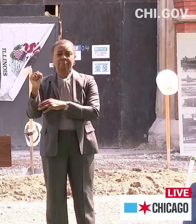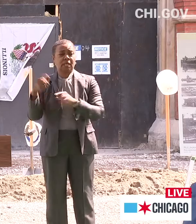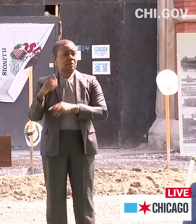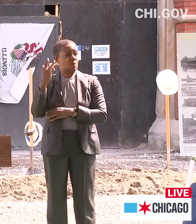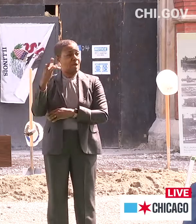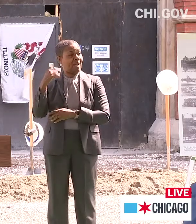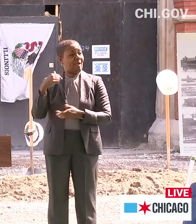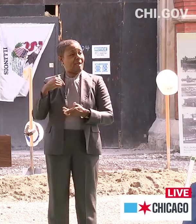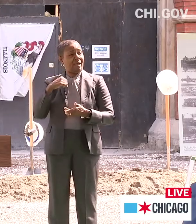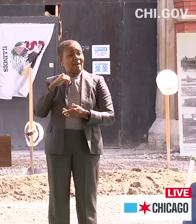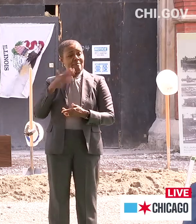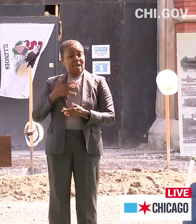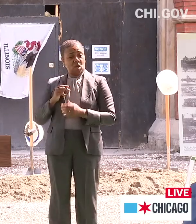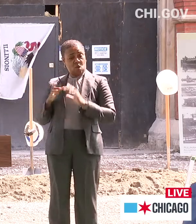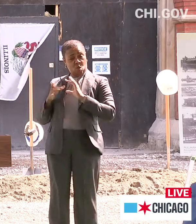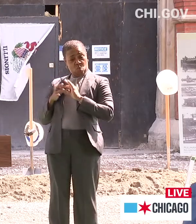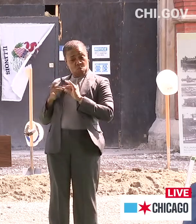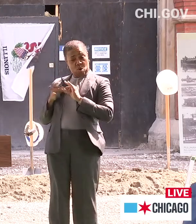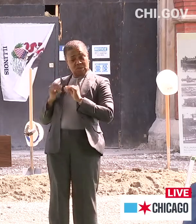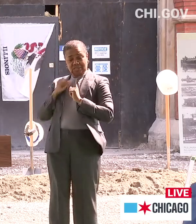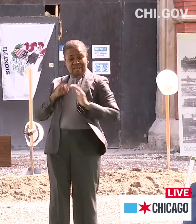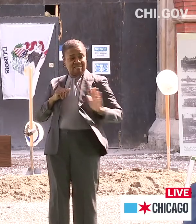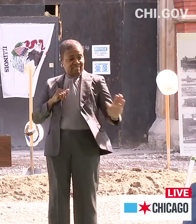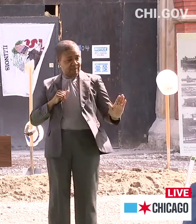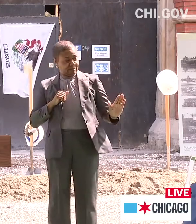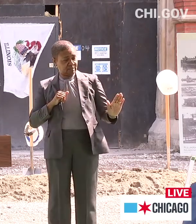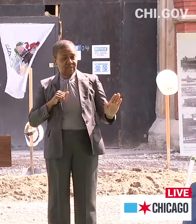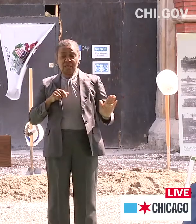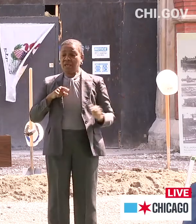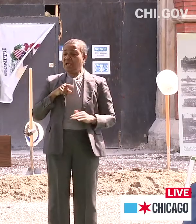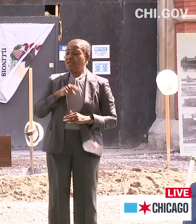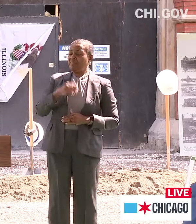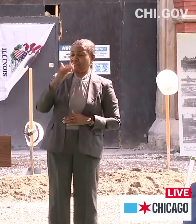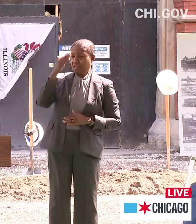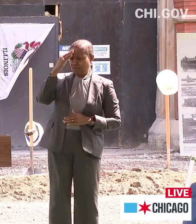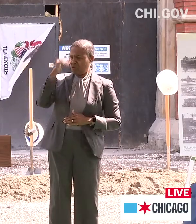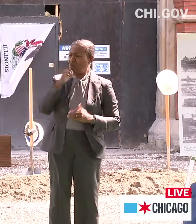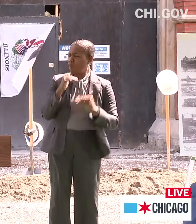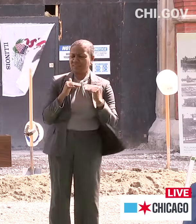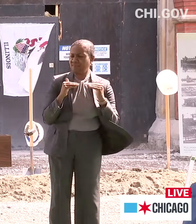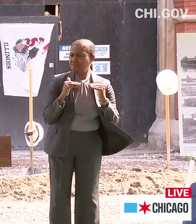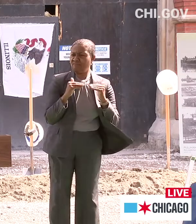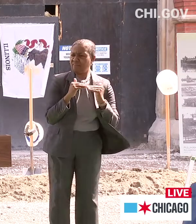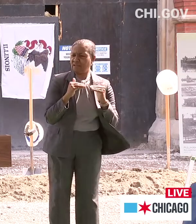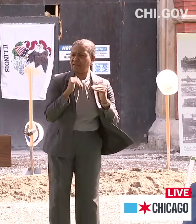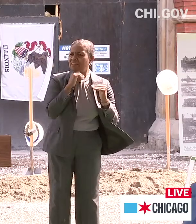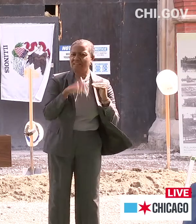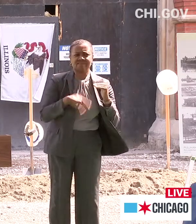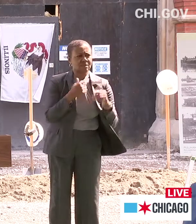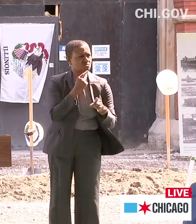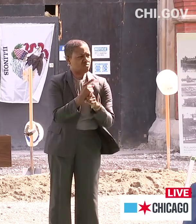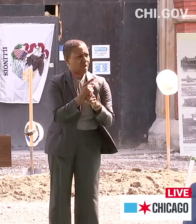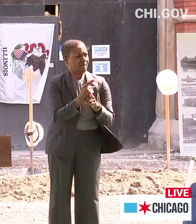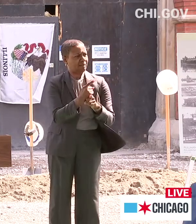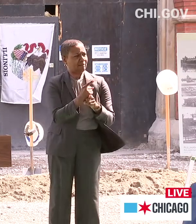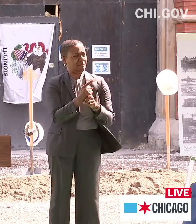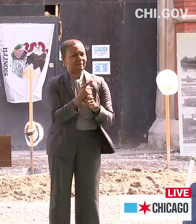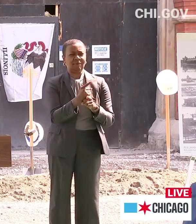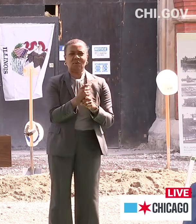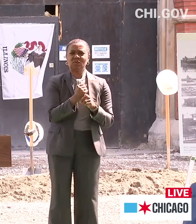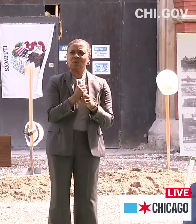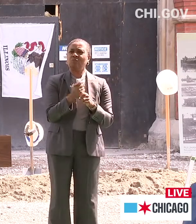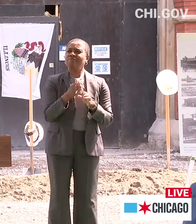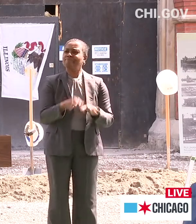my words, not theirs, because they knew it wasn't fair. It didn't feel right. And so